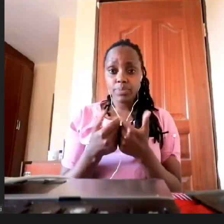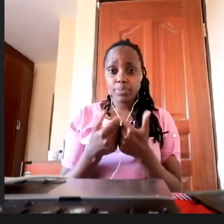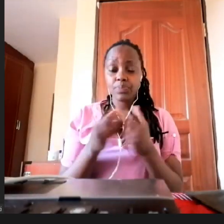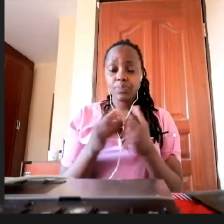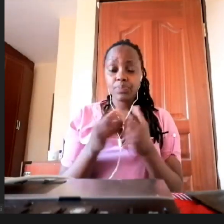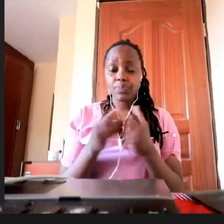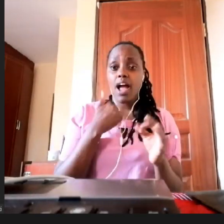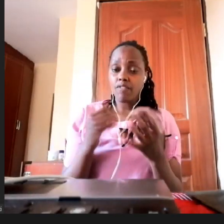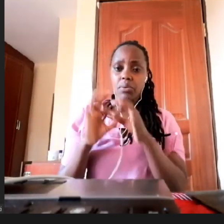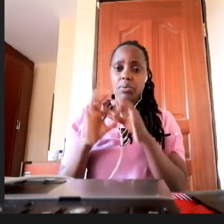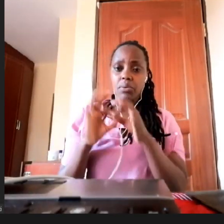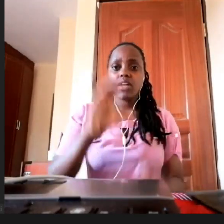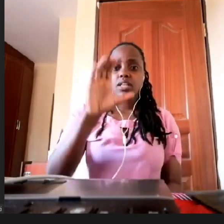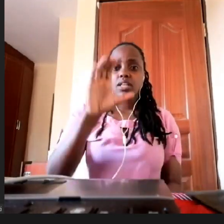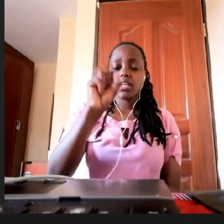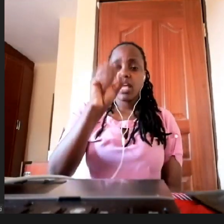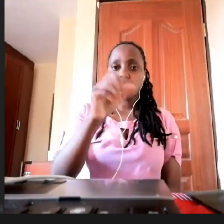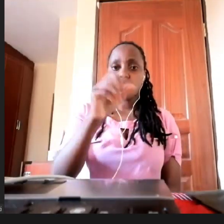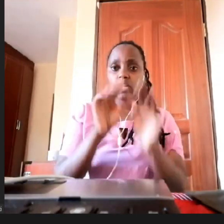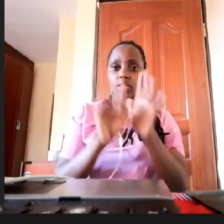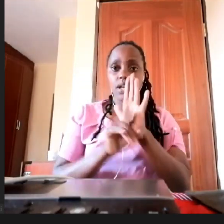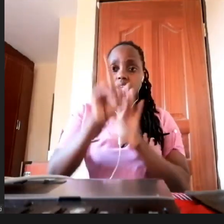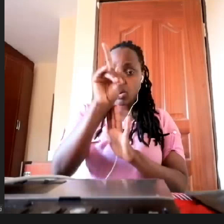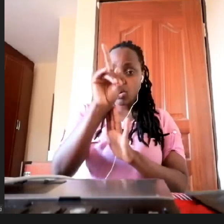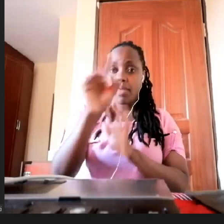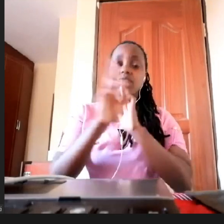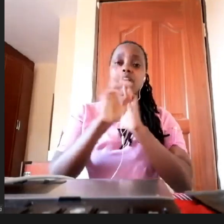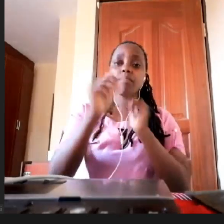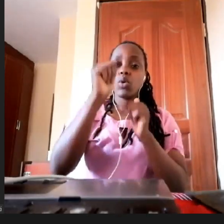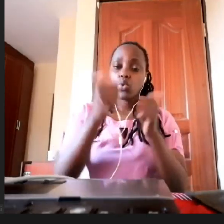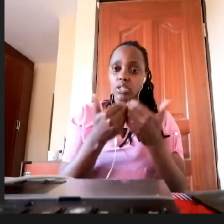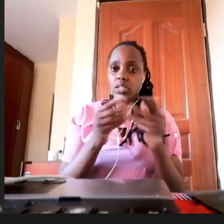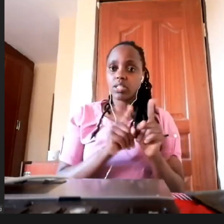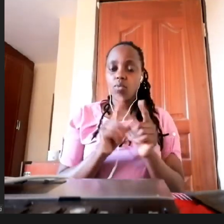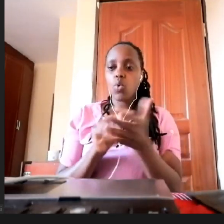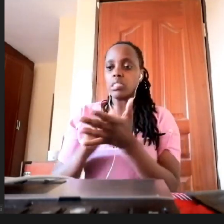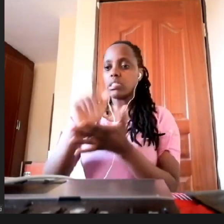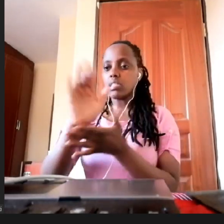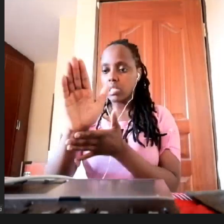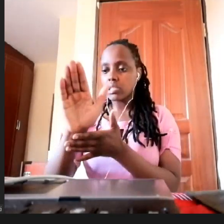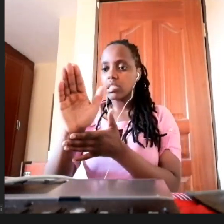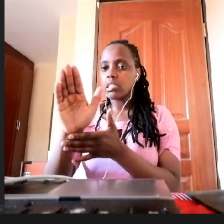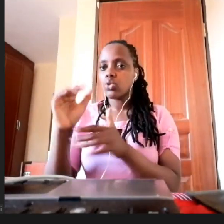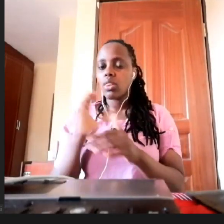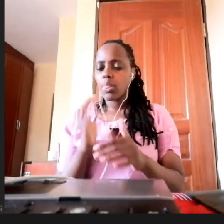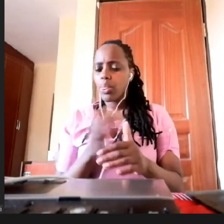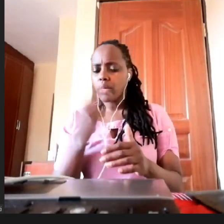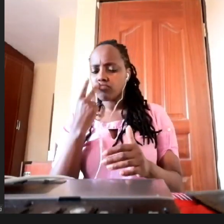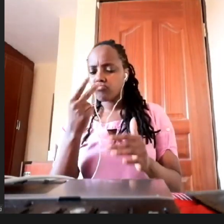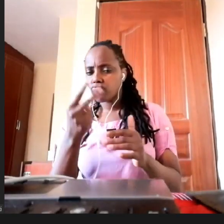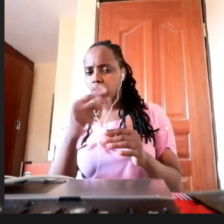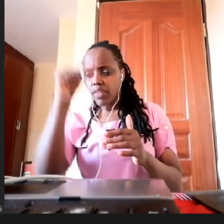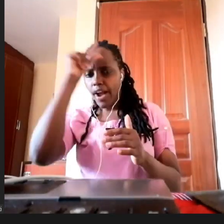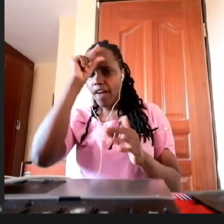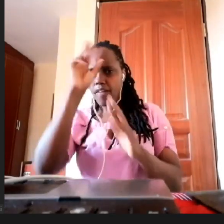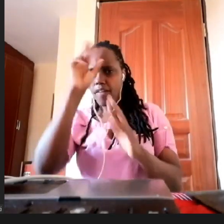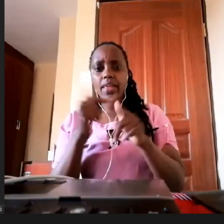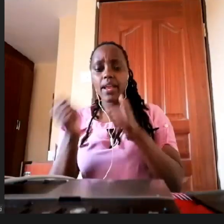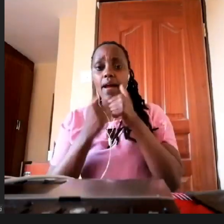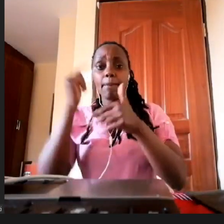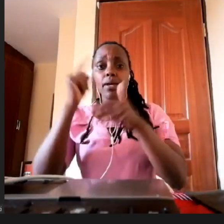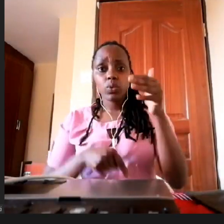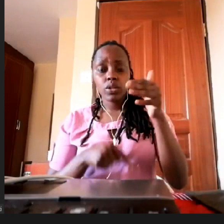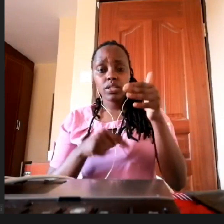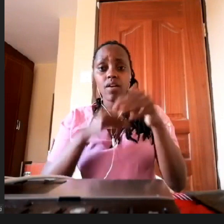of CSOs that developed the report, that went to the pre-session, that looked at the state party report, what happens when